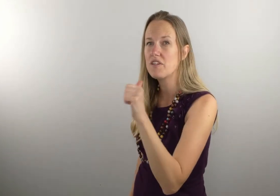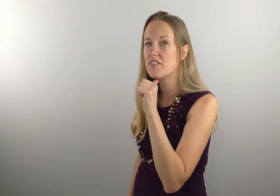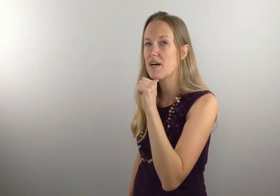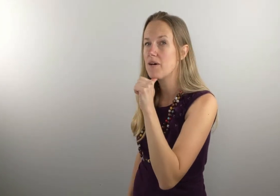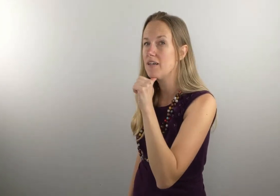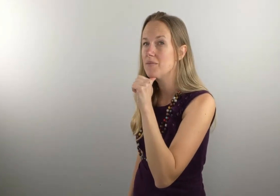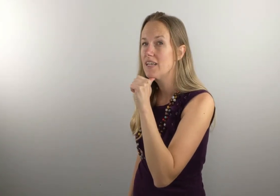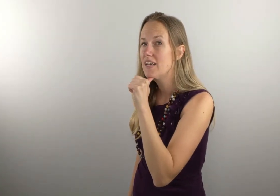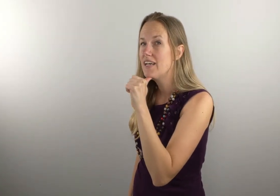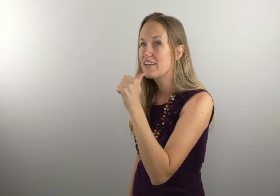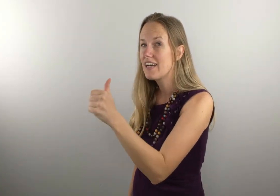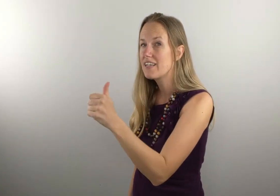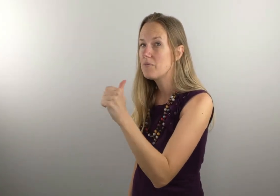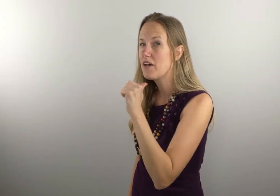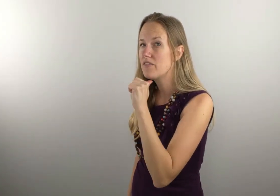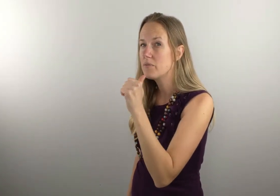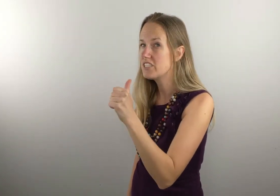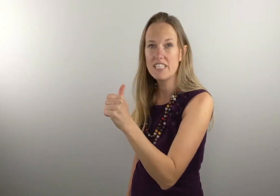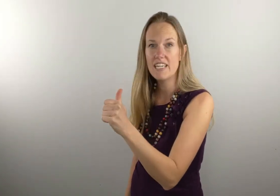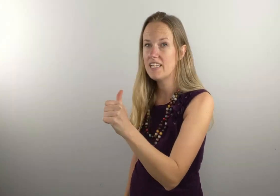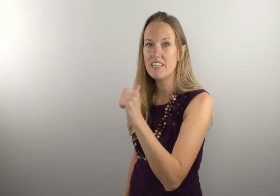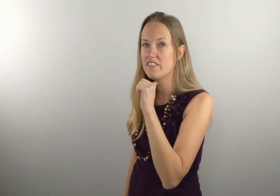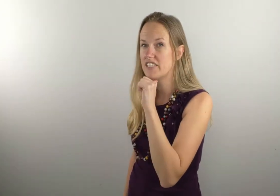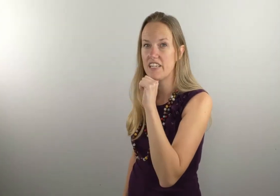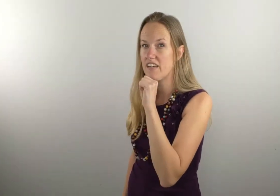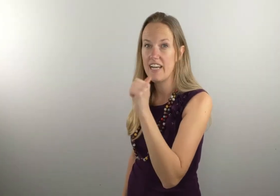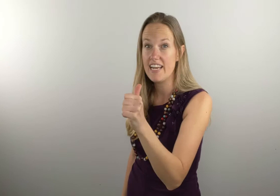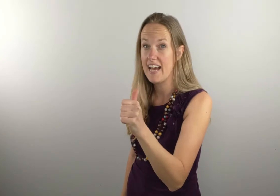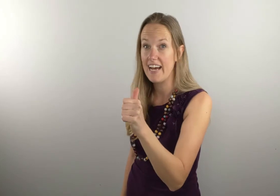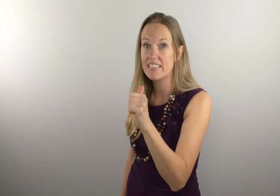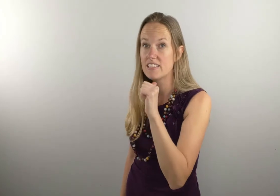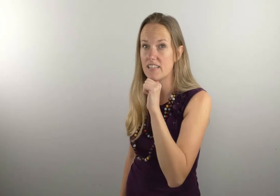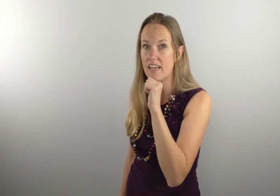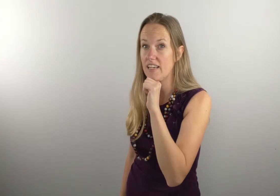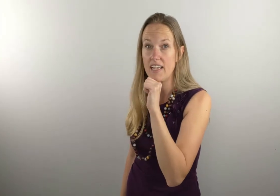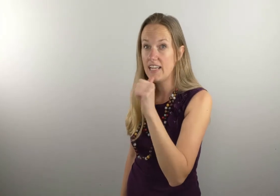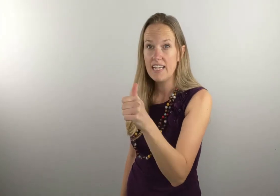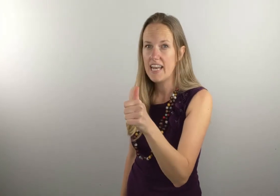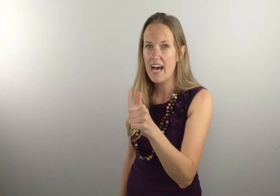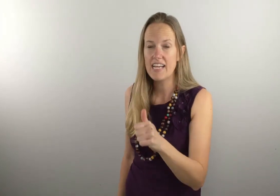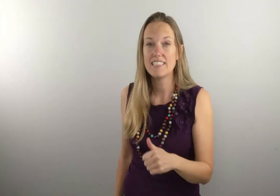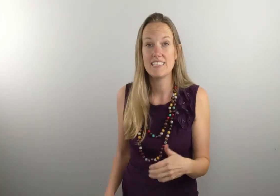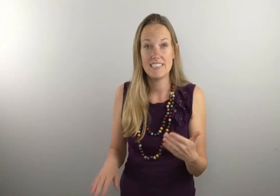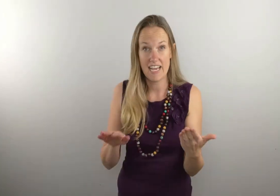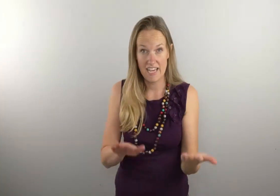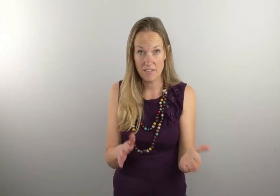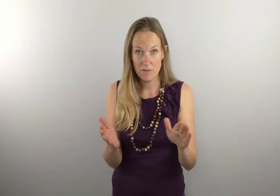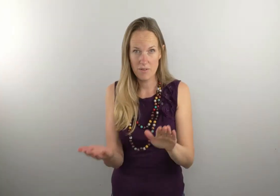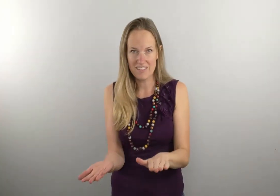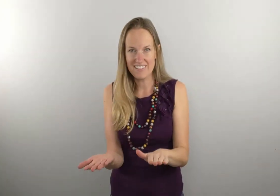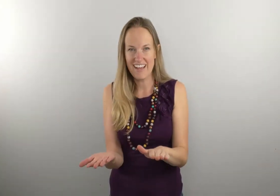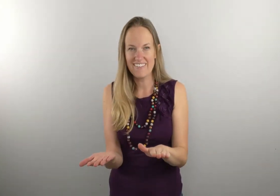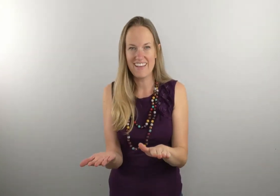thumb up and you kind of come out from your chin and you shake your head. Not, okay? Not dead. We learned that